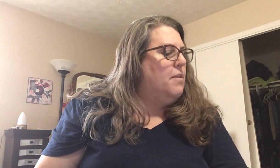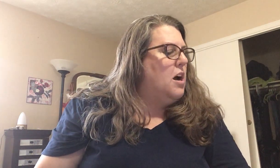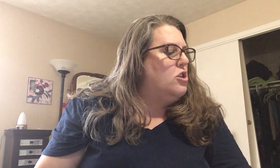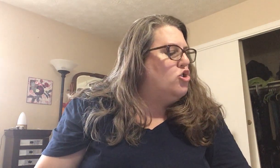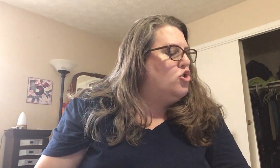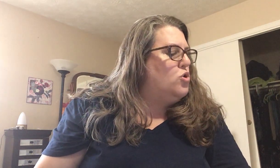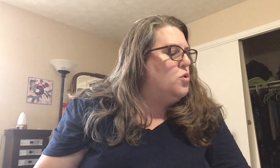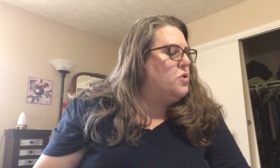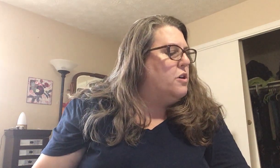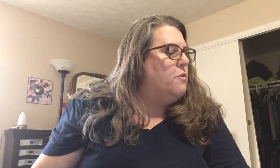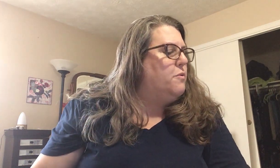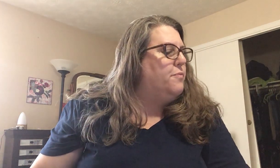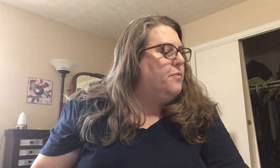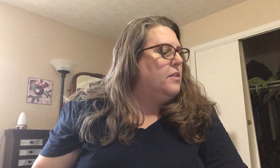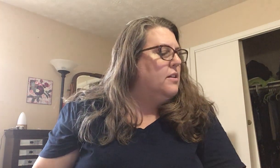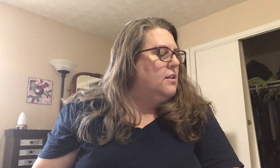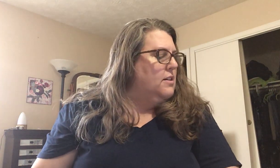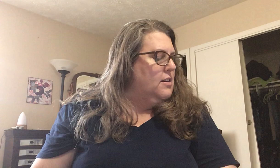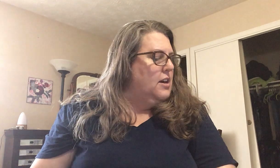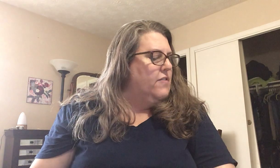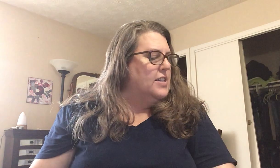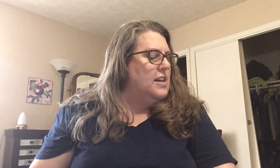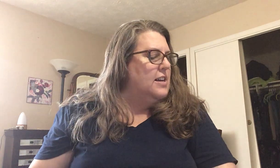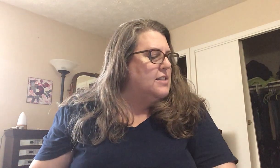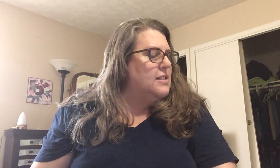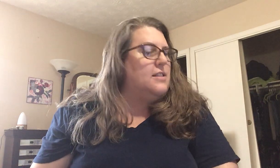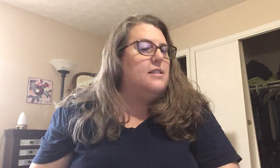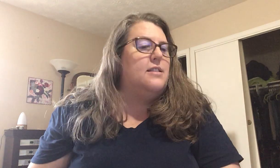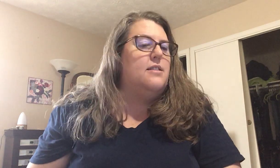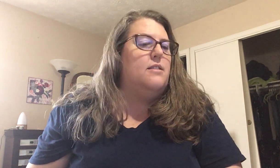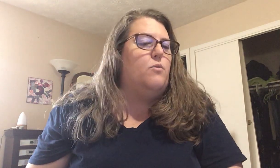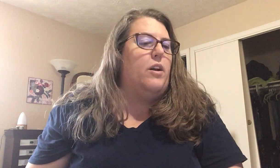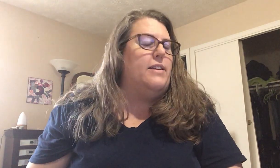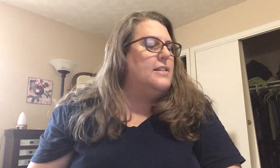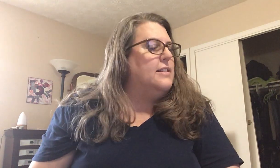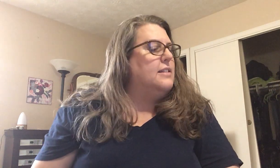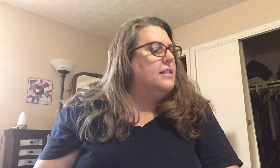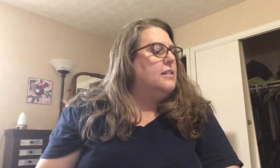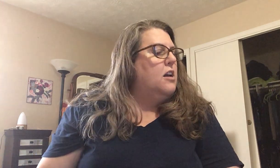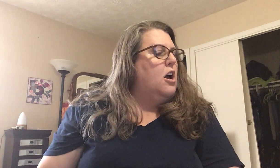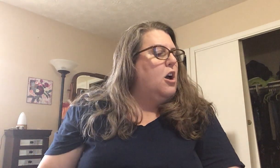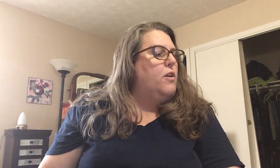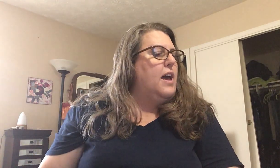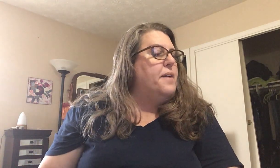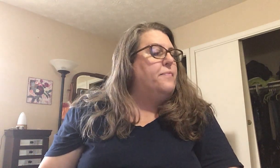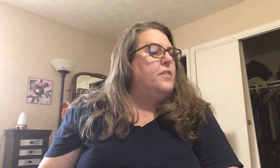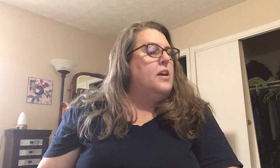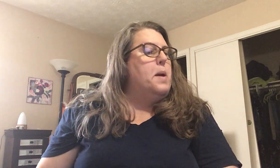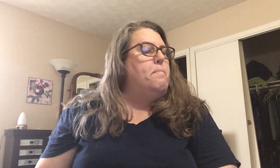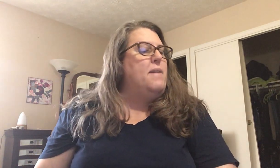Not sure if that's in one of these sentences. Okay,